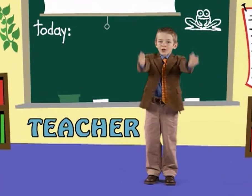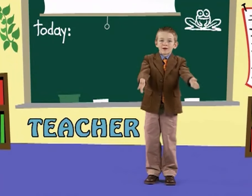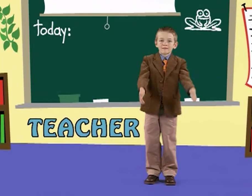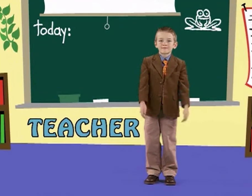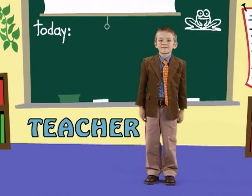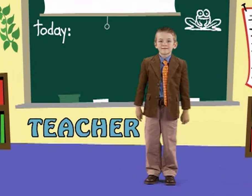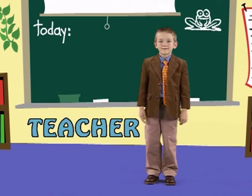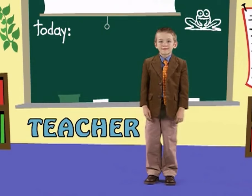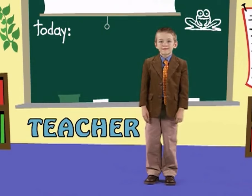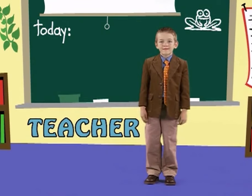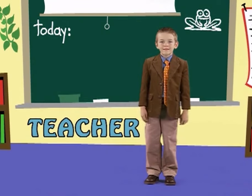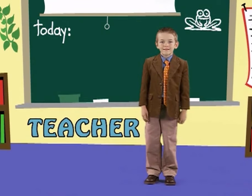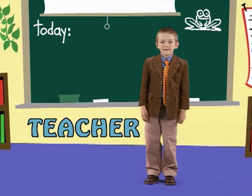Teacher.